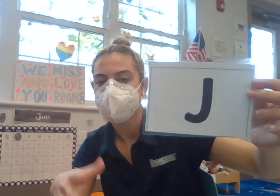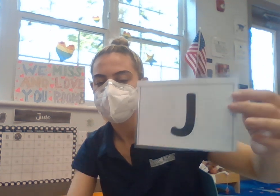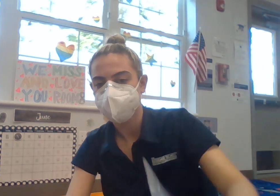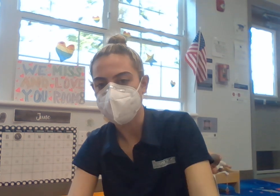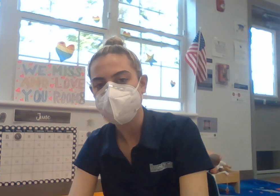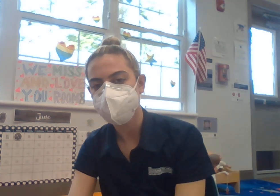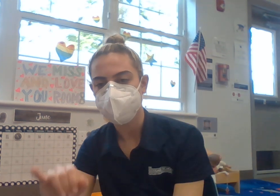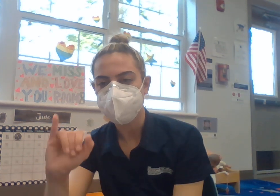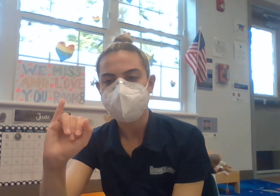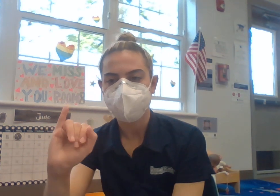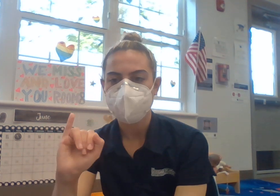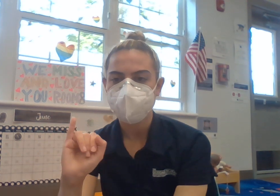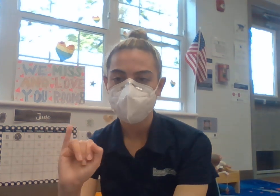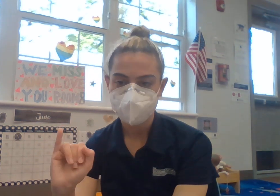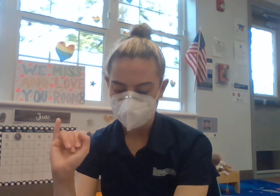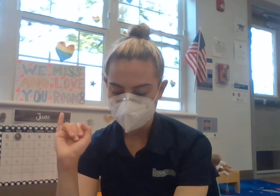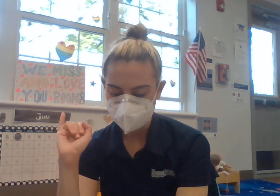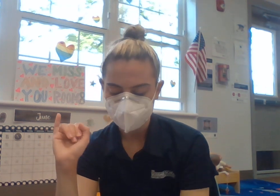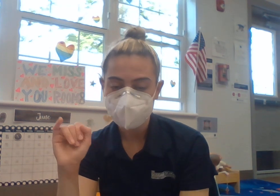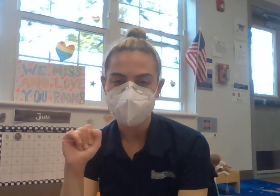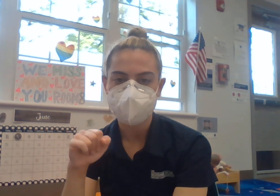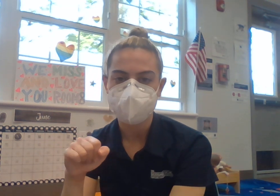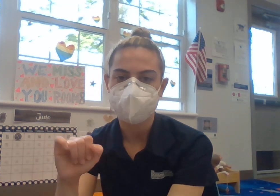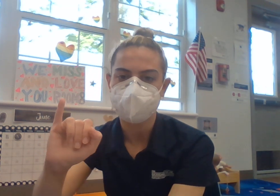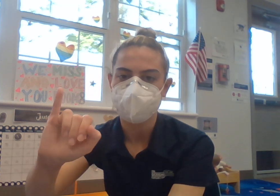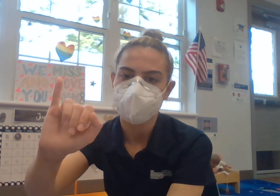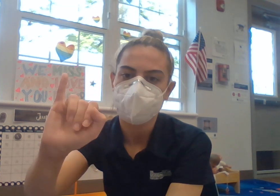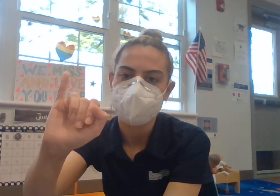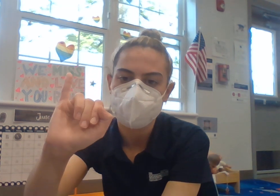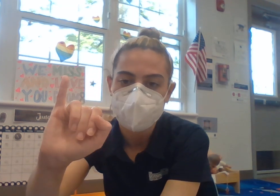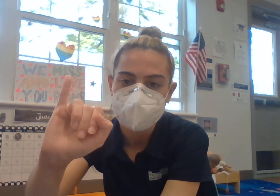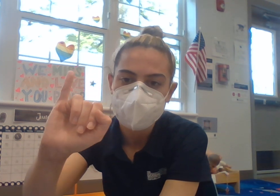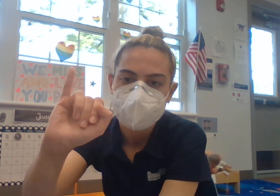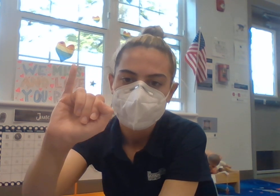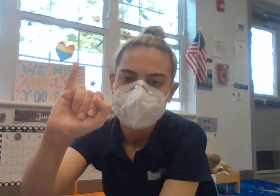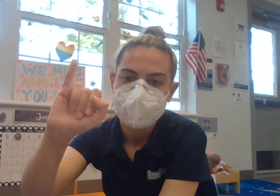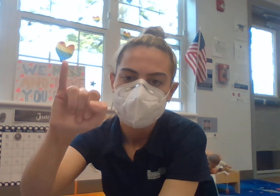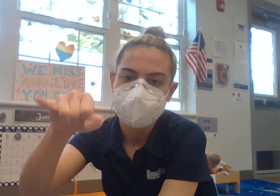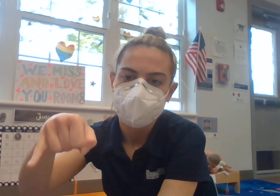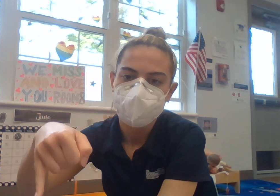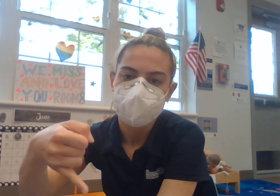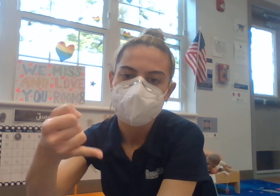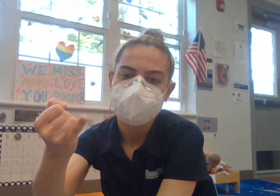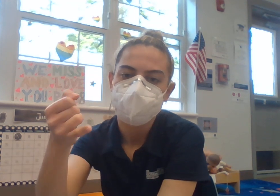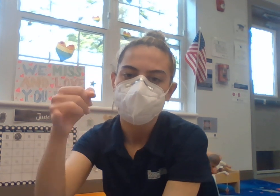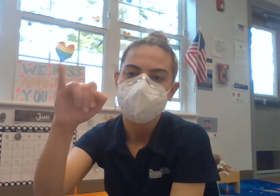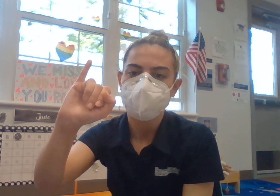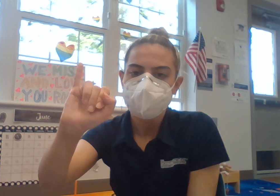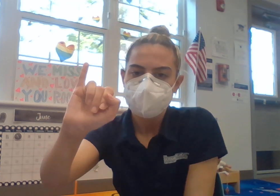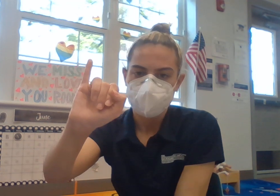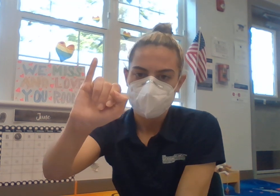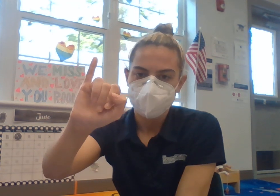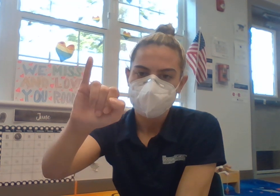1, 2, 3. J. J is tricky because you have to move your hand as well, just like Z. You get an I and you do this. So you draw a J with your